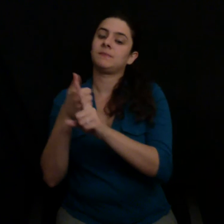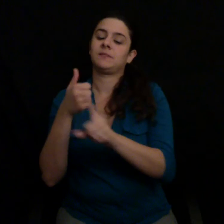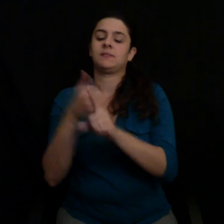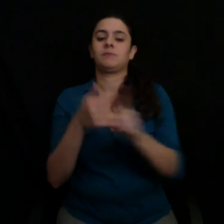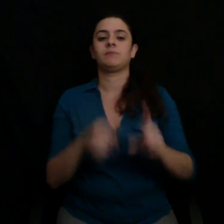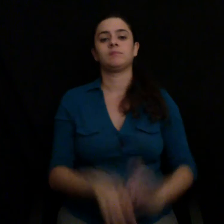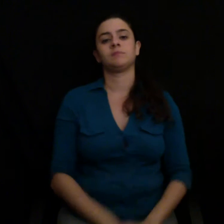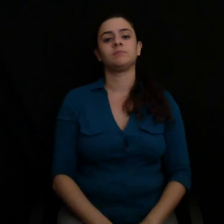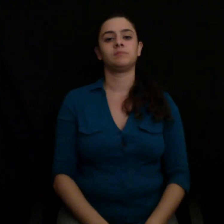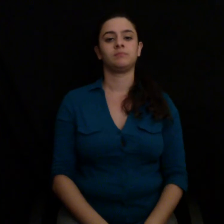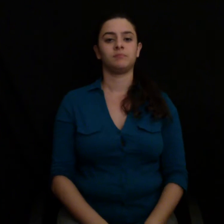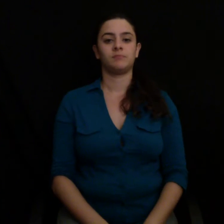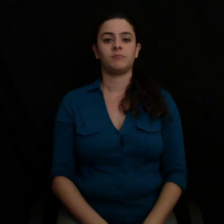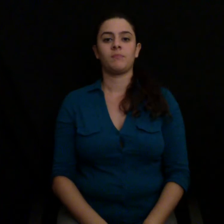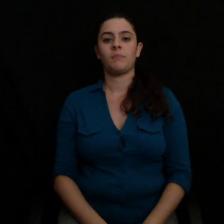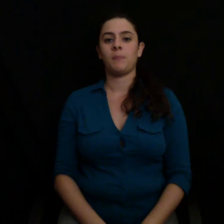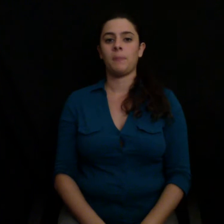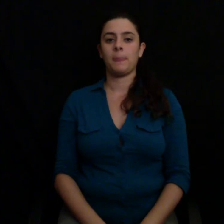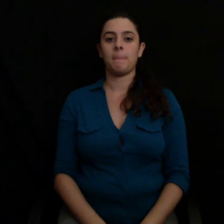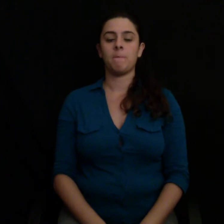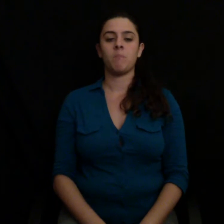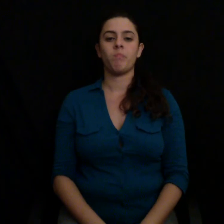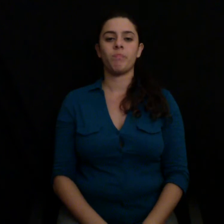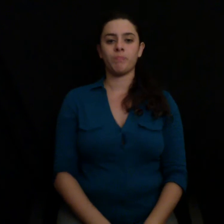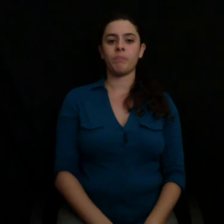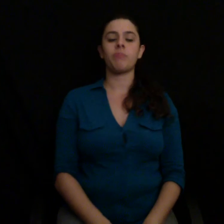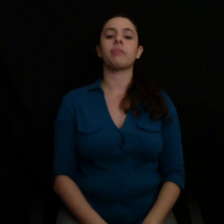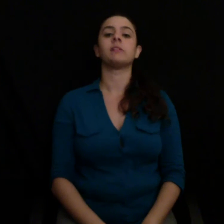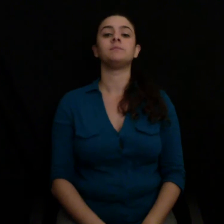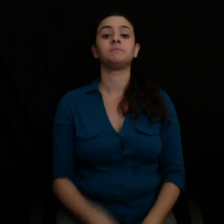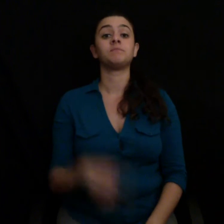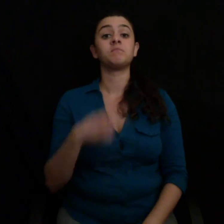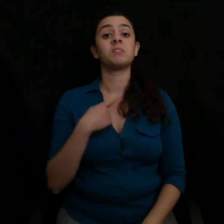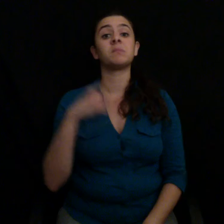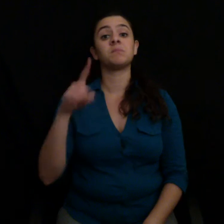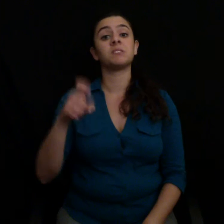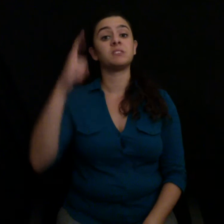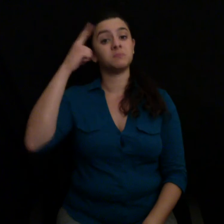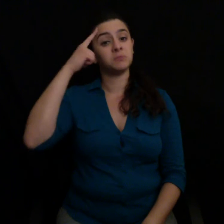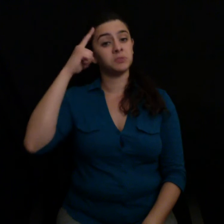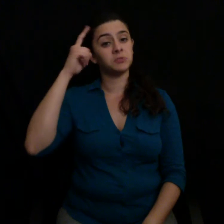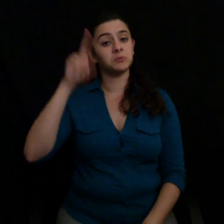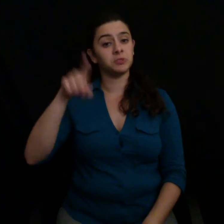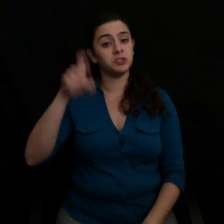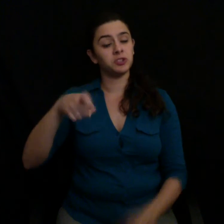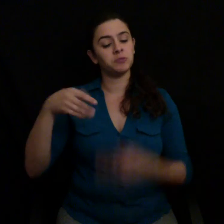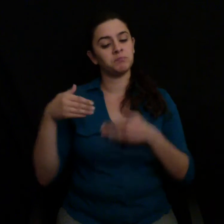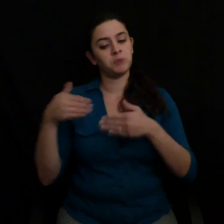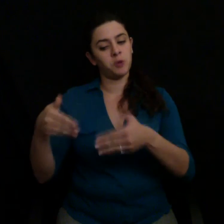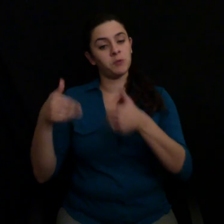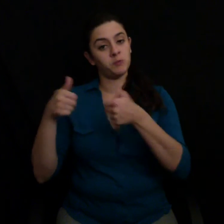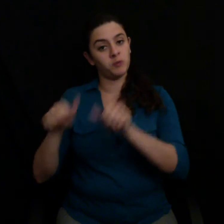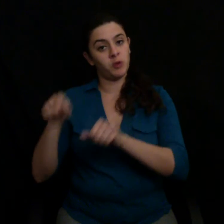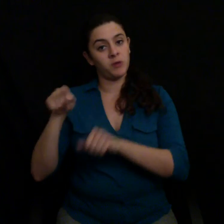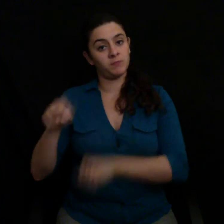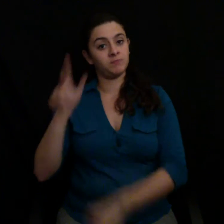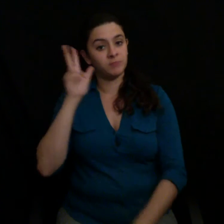Rollins, and even Martin Scorsese. So I would definitely recommend giving it a try, and it was really one of the best produced audiobooks I've heard in a long